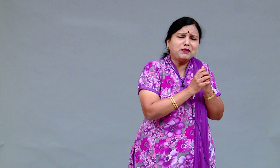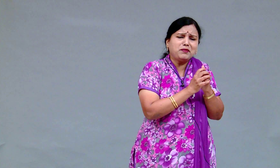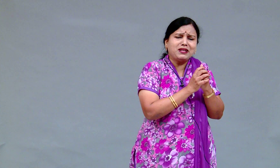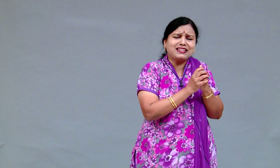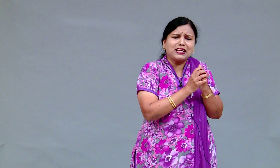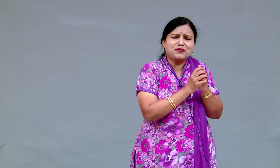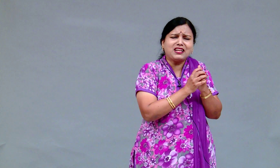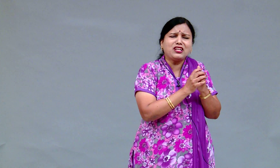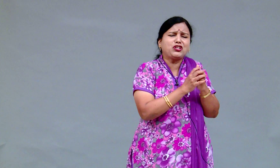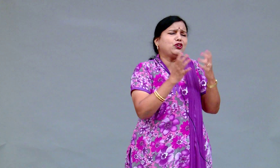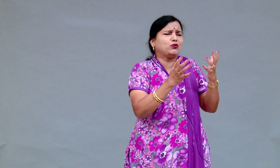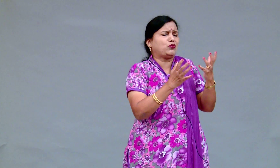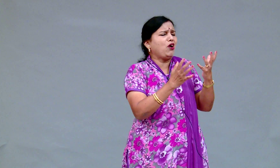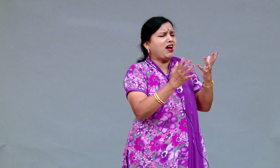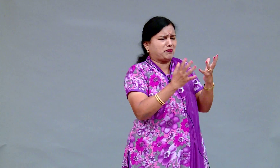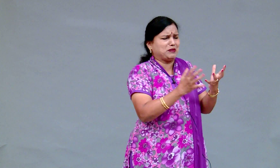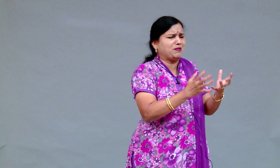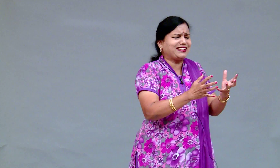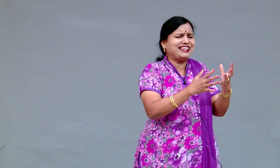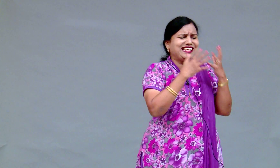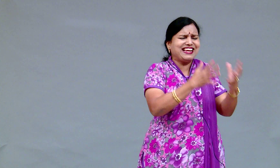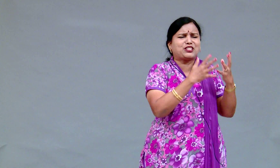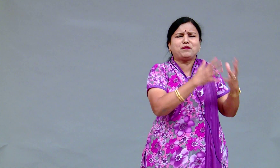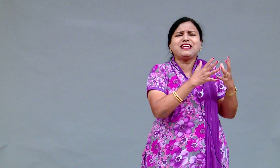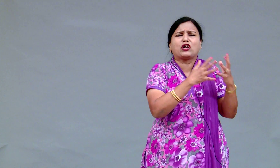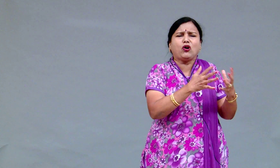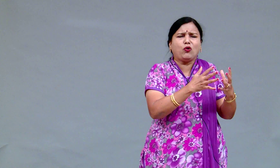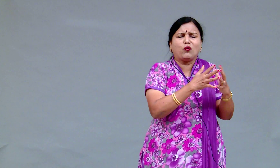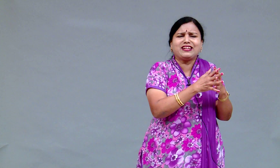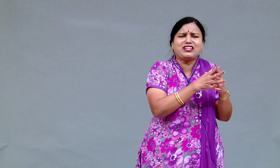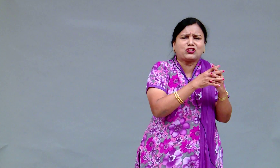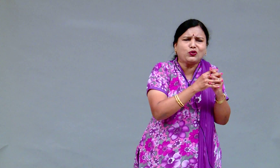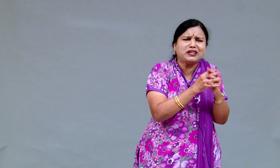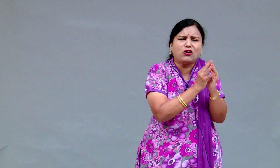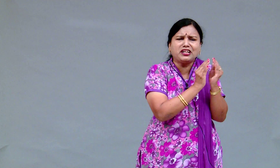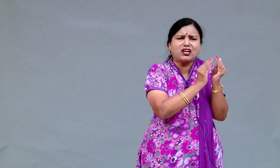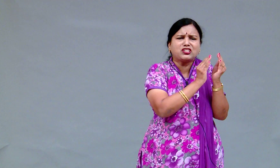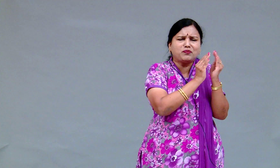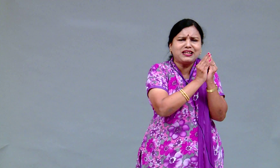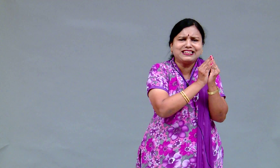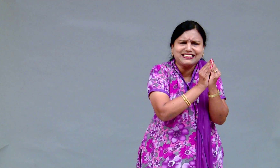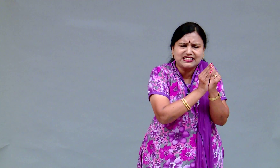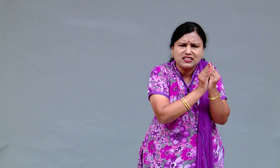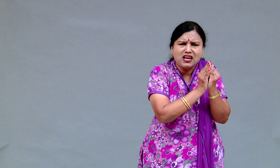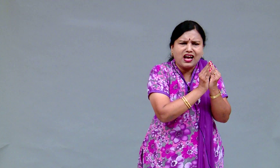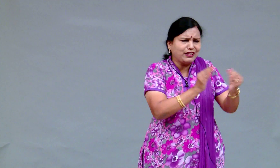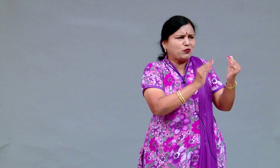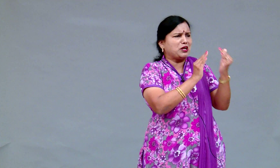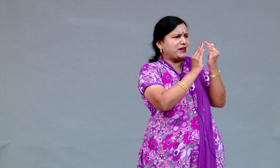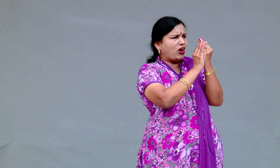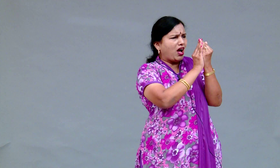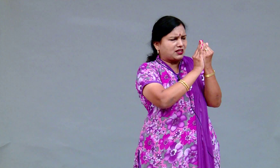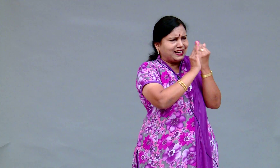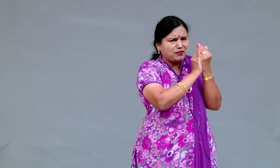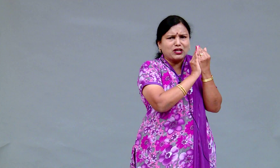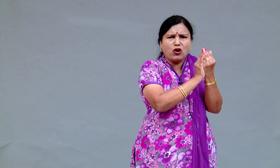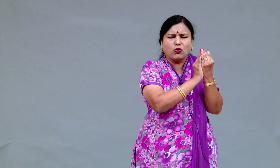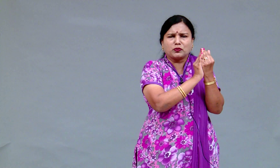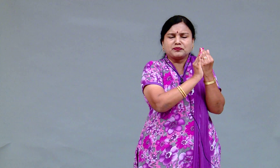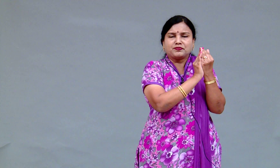Mini kept telling, "You horrible monkey, let me go. What are you doing holding on to me like this? I don't want to be caught. Let me go."